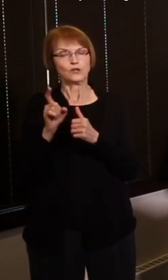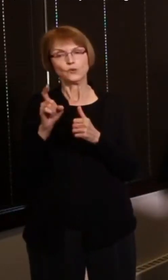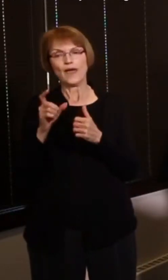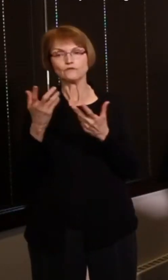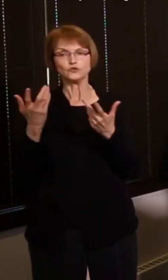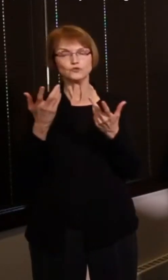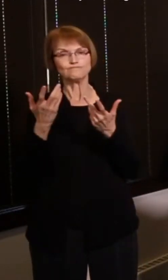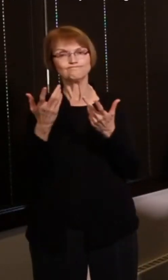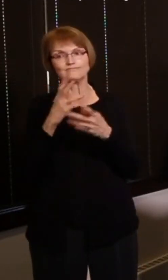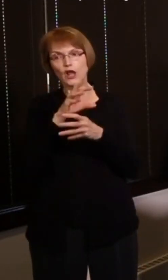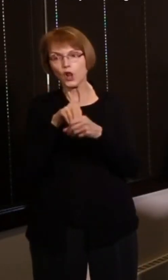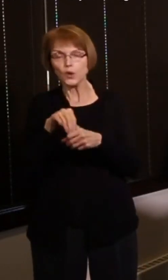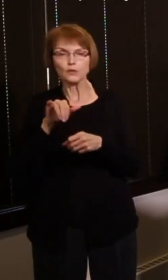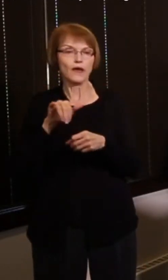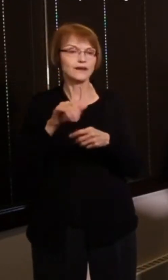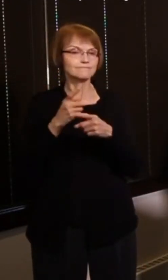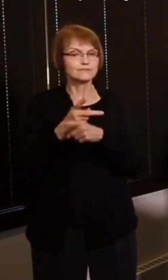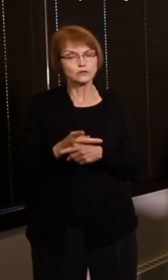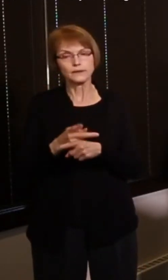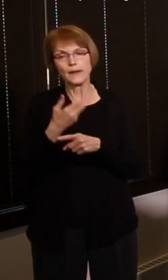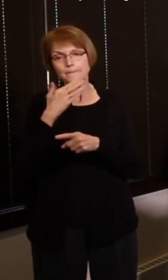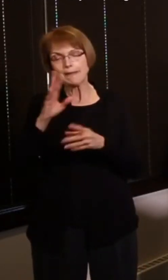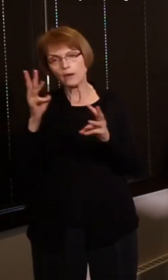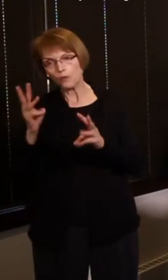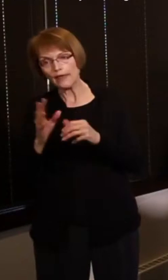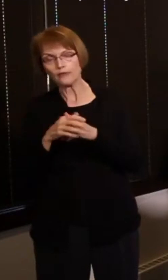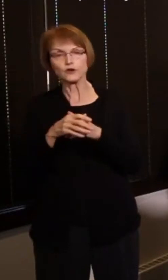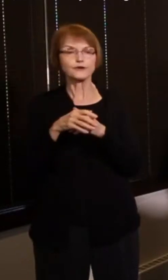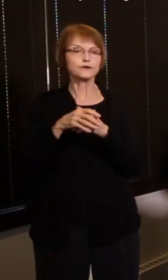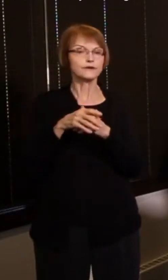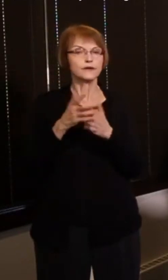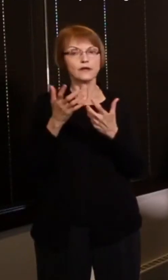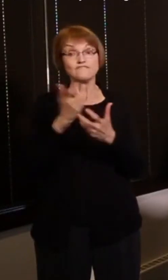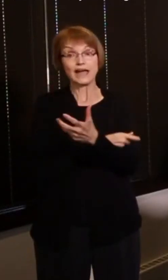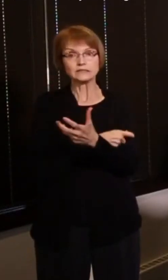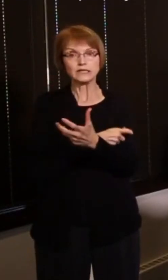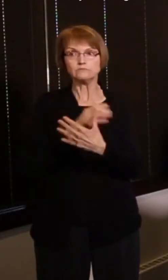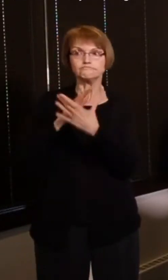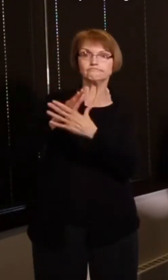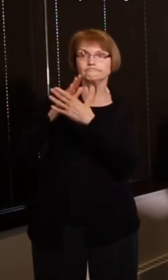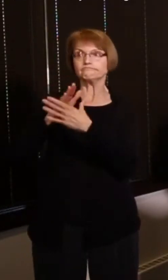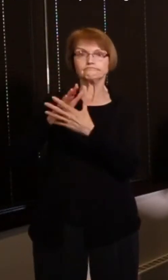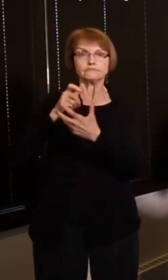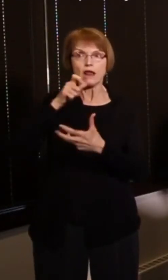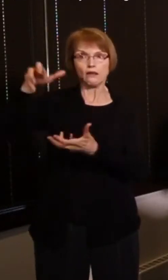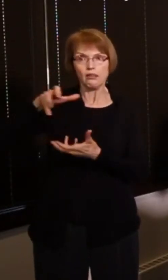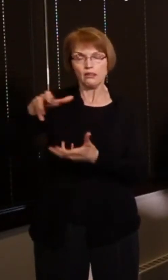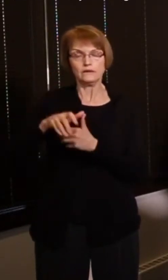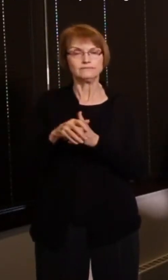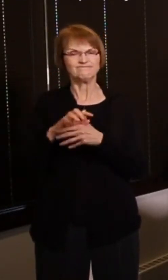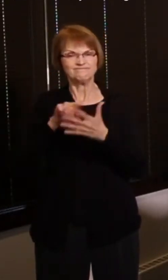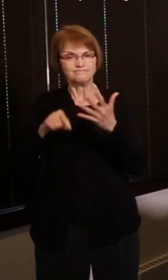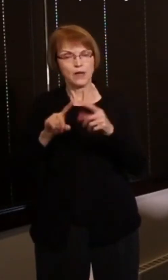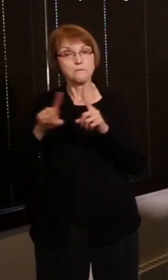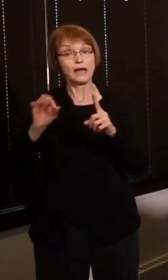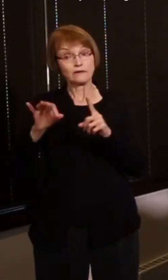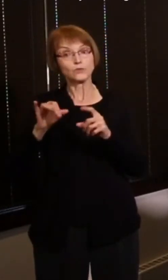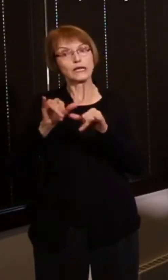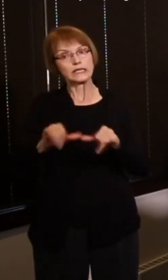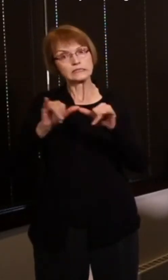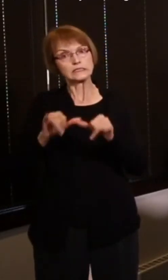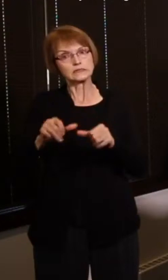factor in whether there's bad weather, whether there's any eruptions in supply, any of those other things. But if we keep going at this consistent